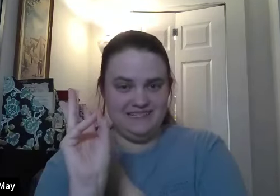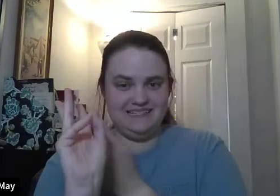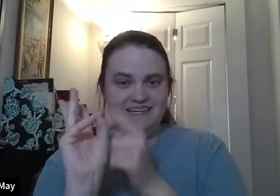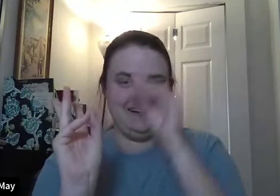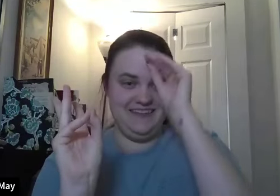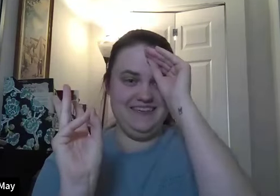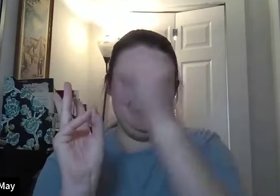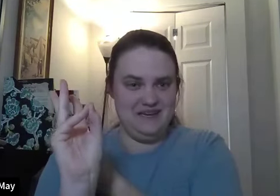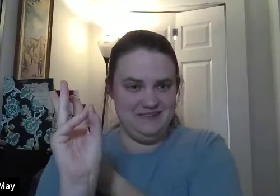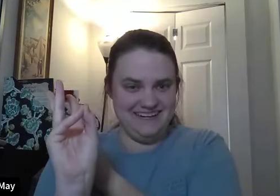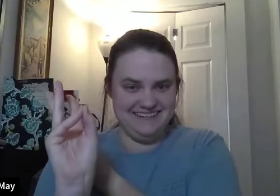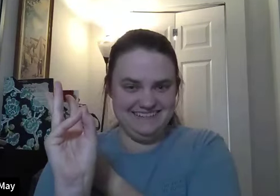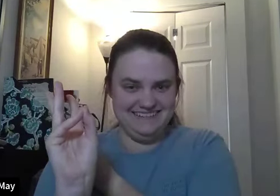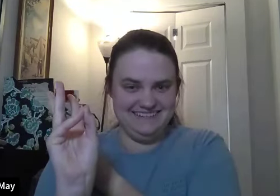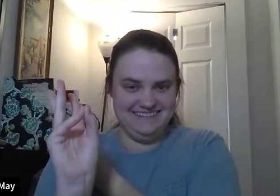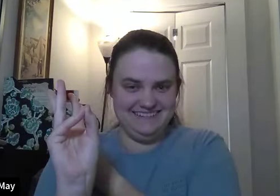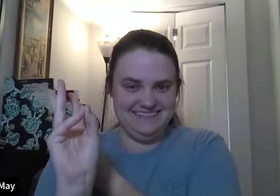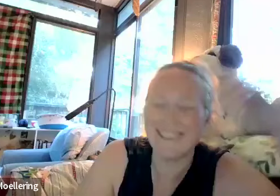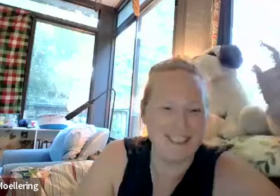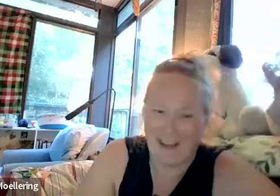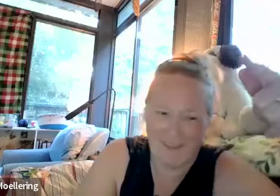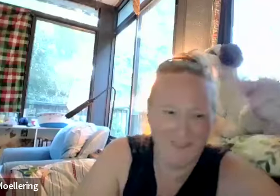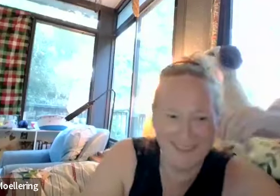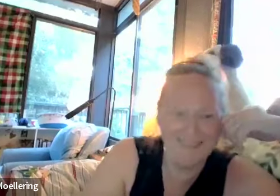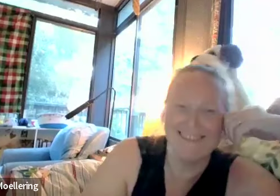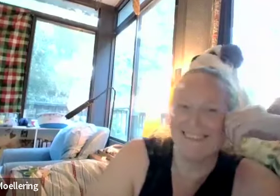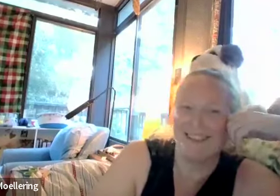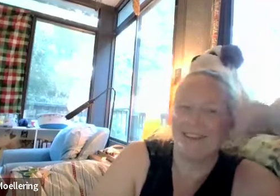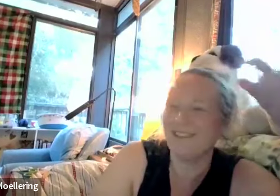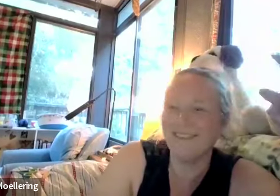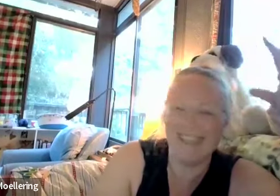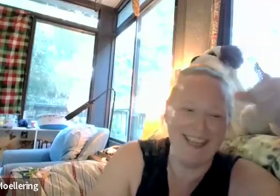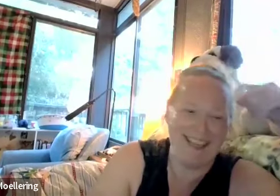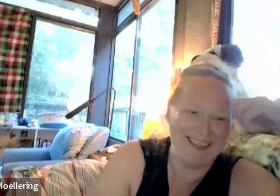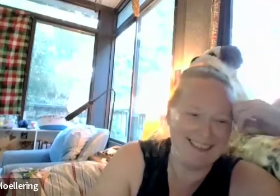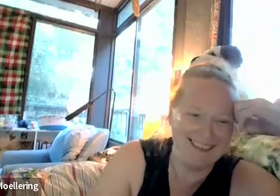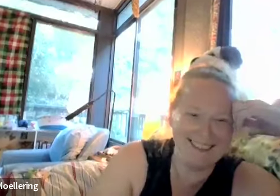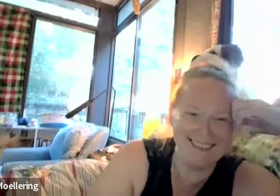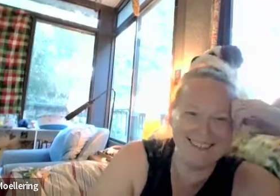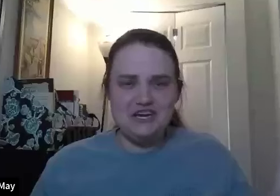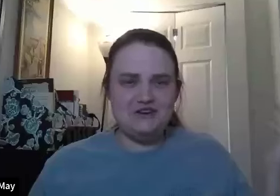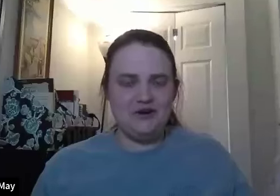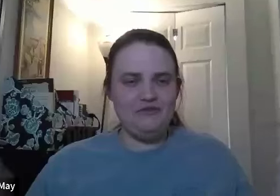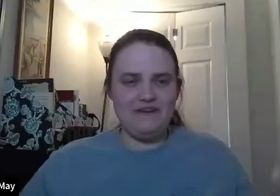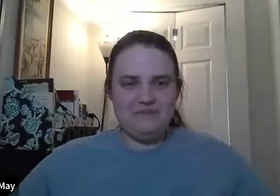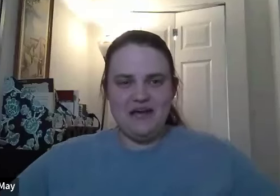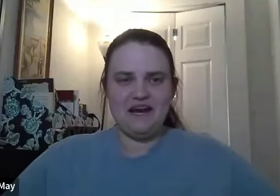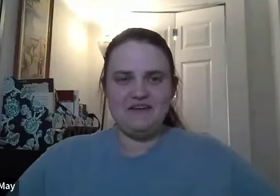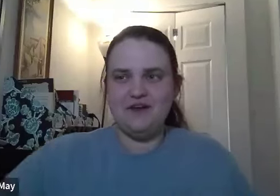6 here and then do Henry. Look at you. You did it. I should know your whole family. I mean, I've known